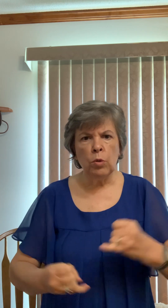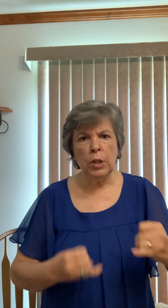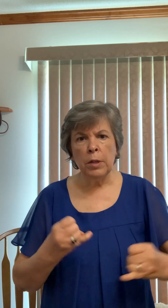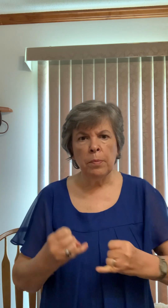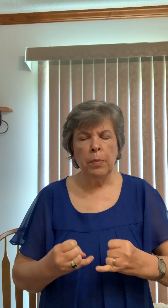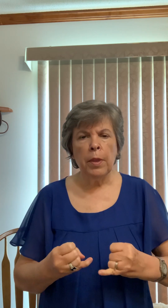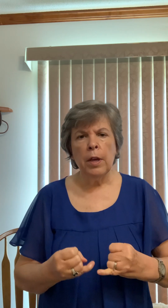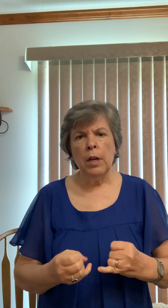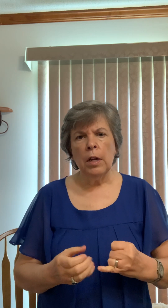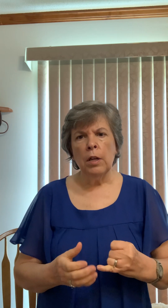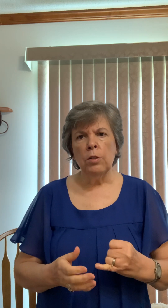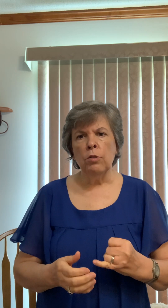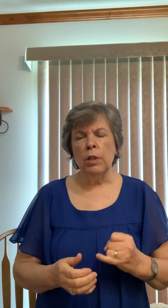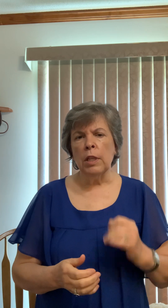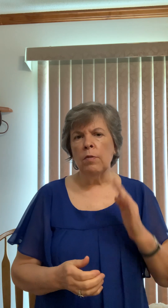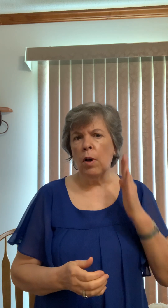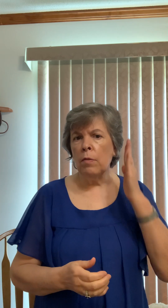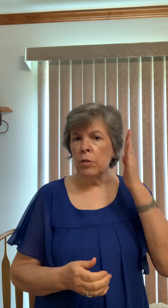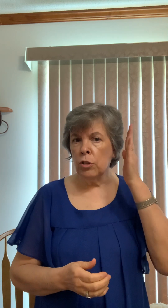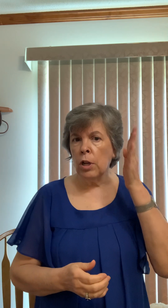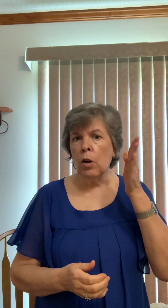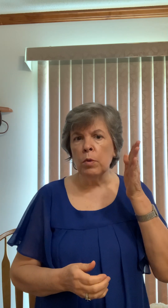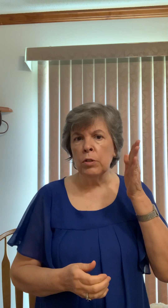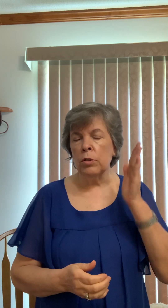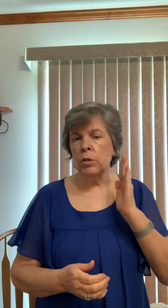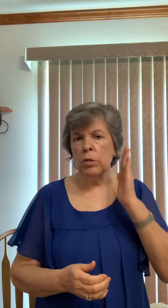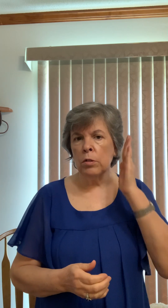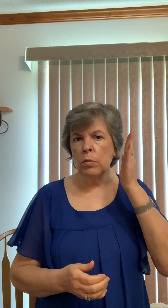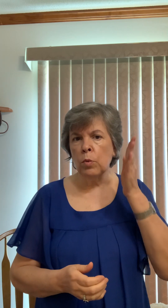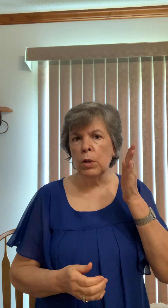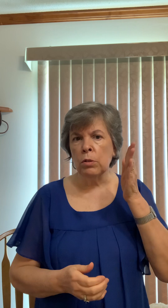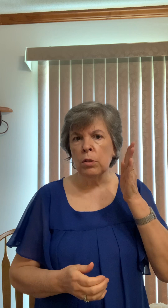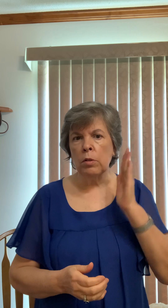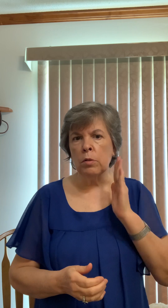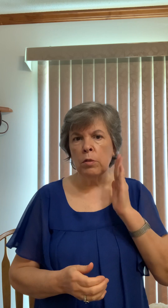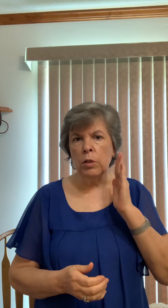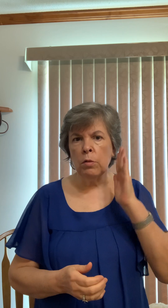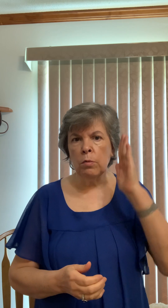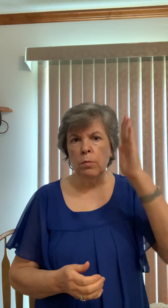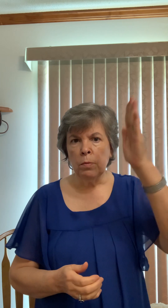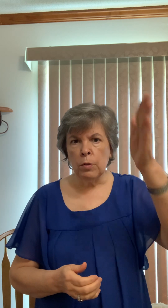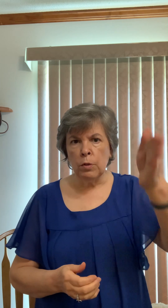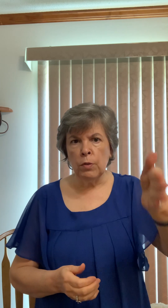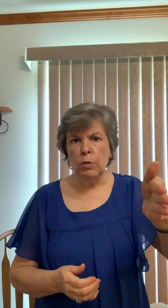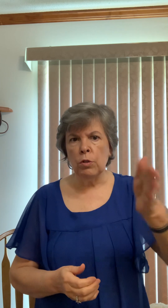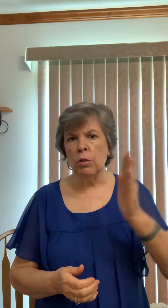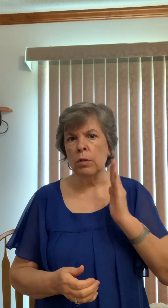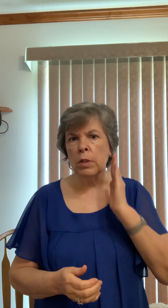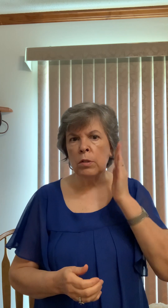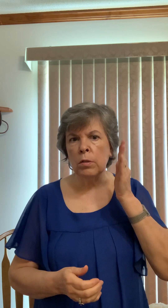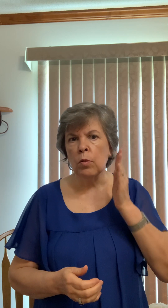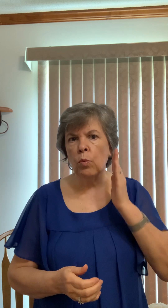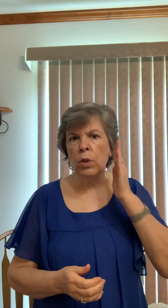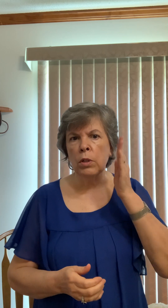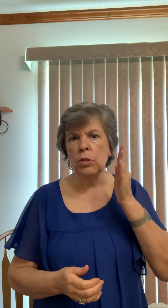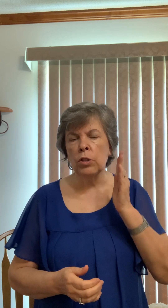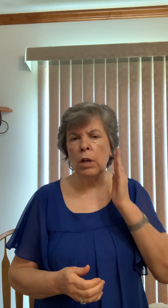Joy. You can leave off the shall, which is just will. It's a little, you know, there's future and it's will and shall. It's